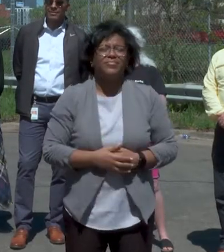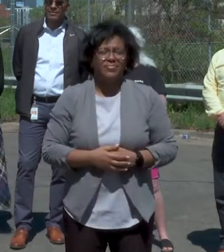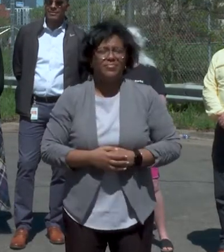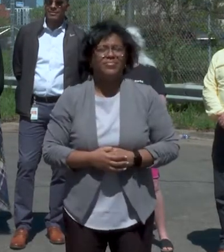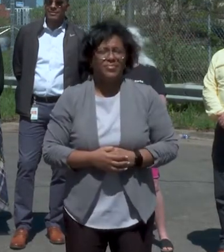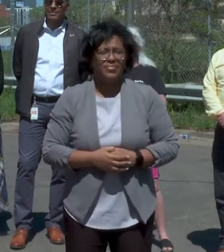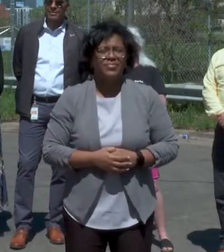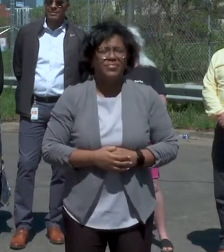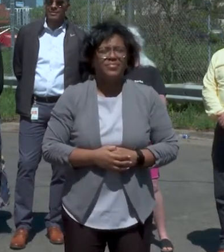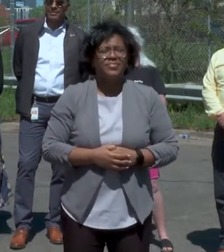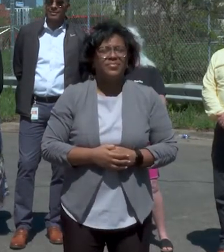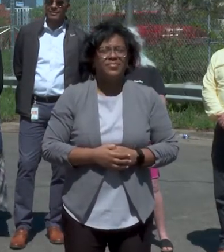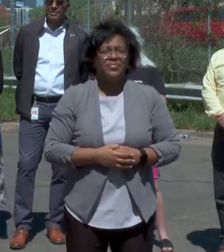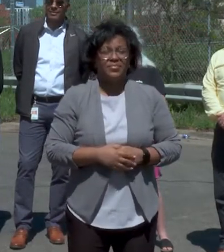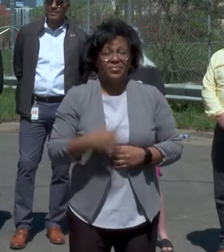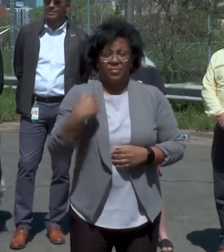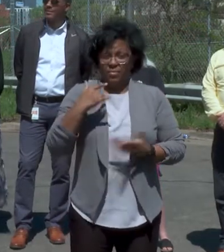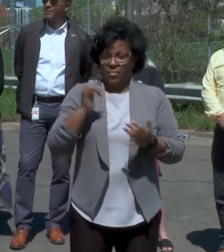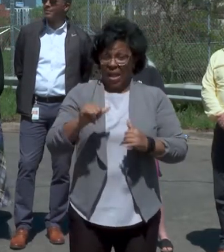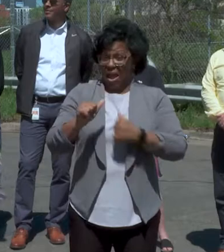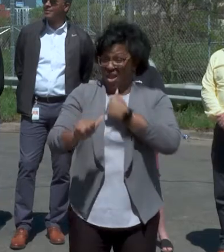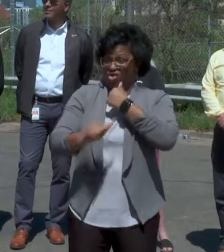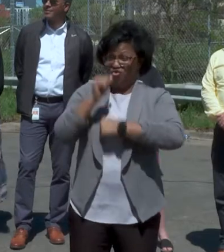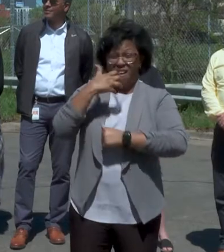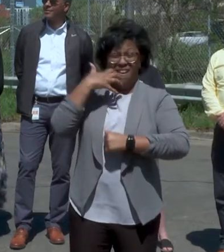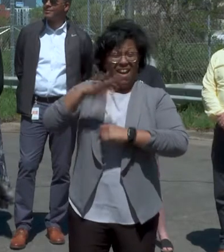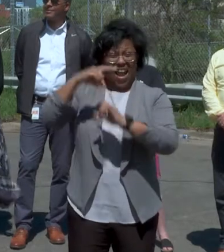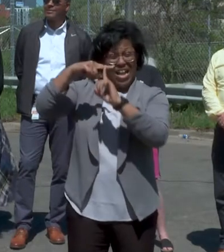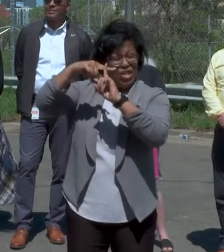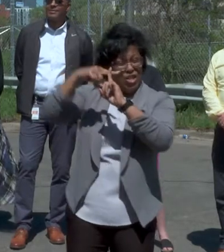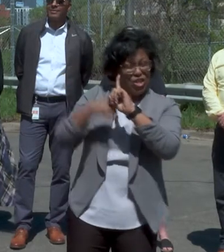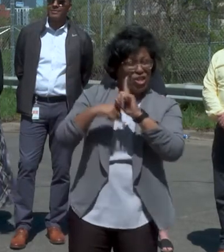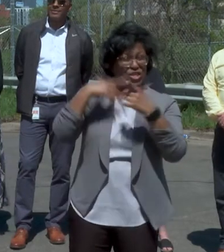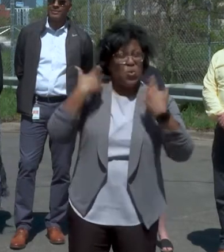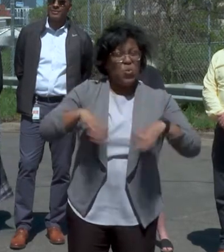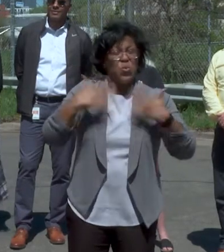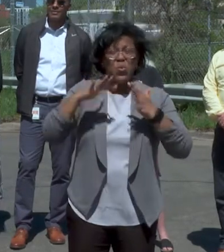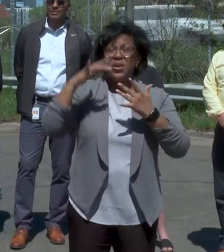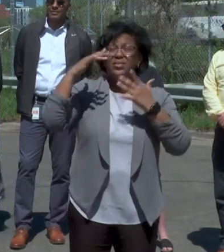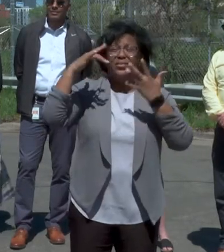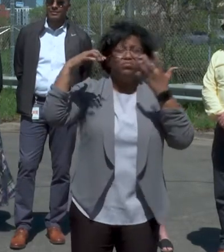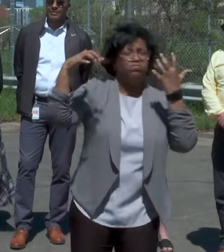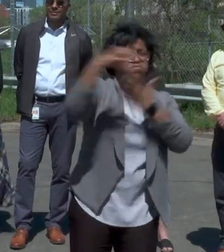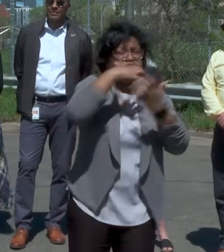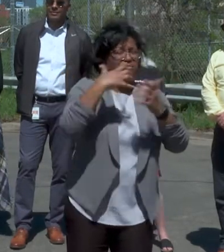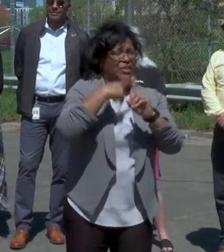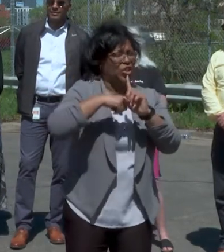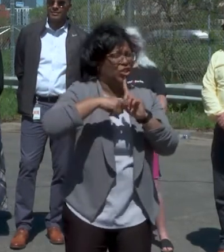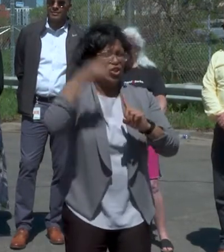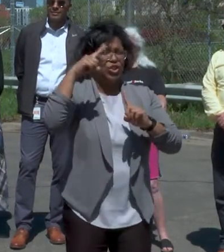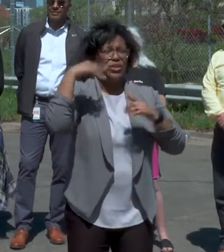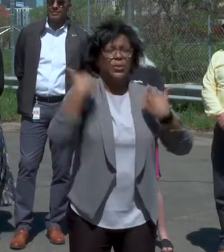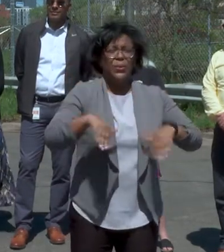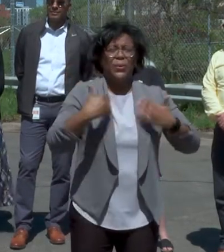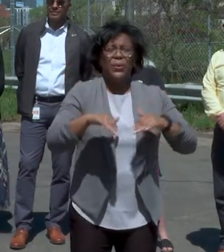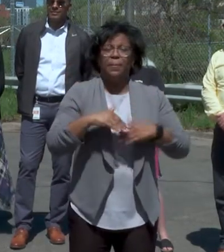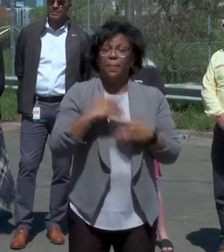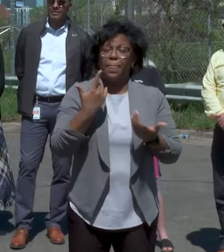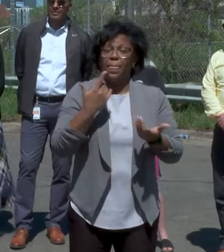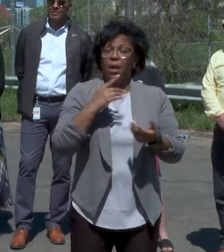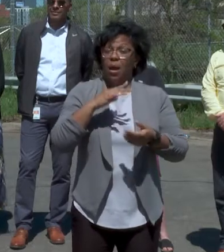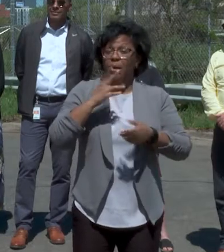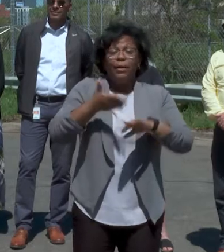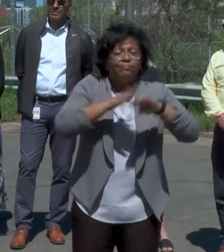with hotter temperatures, destructive storms, extreme precipitation events, increased flooding, and